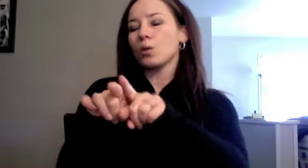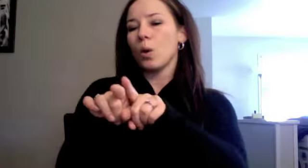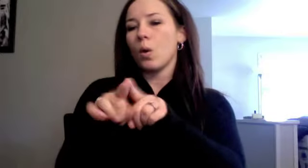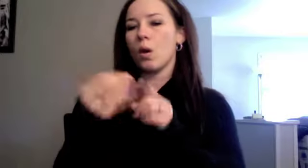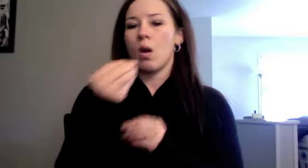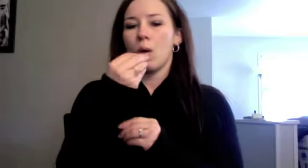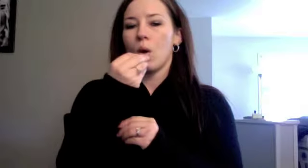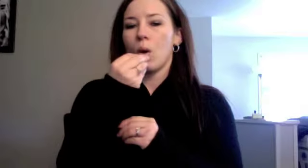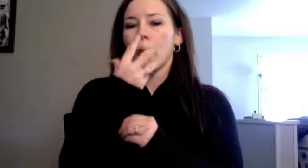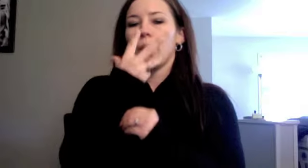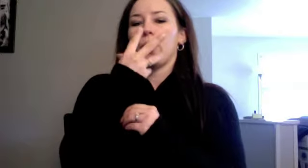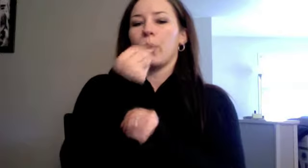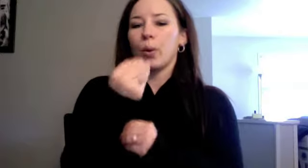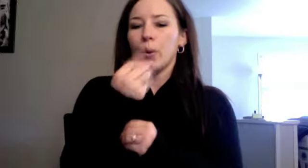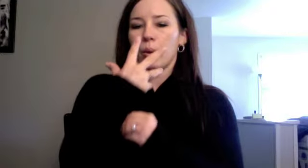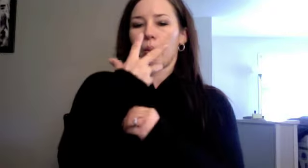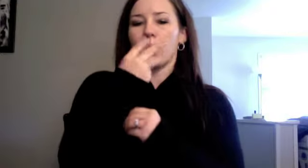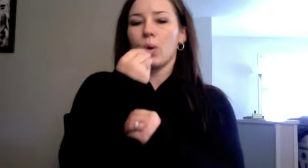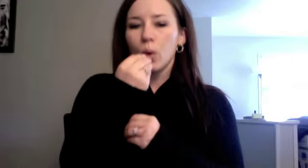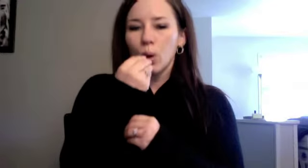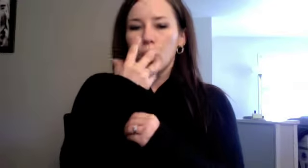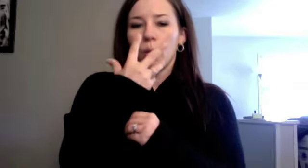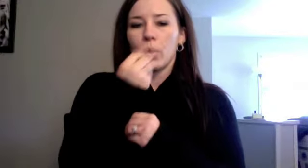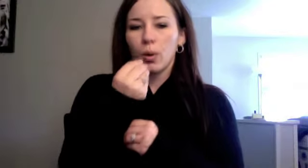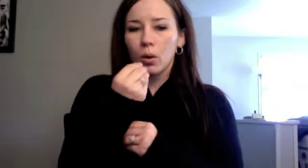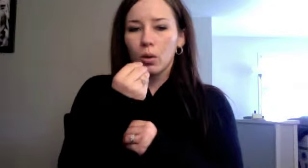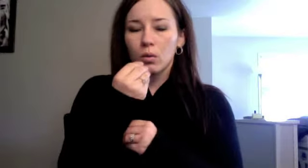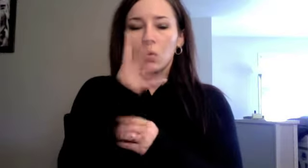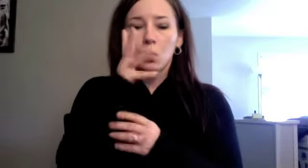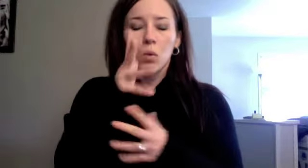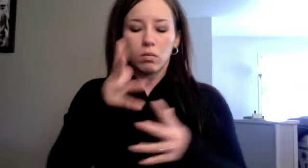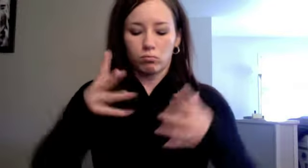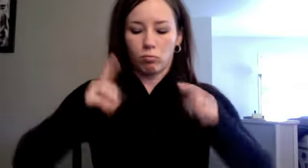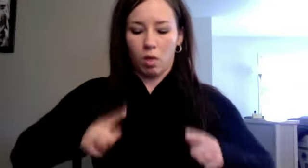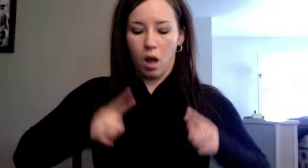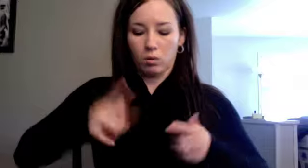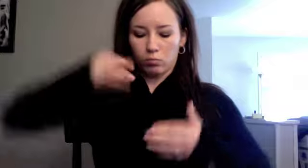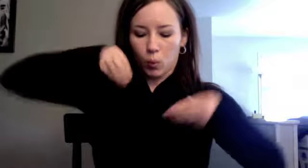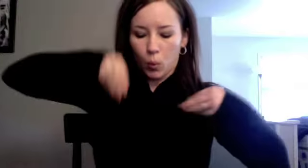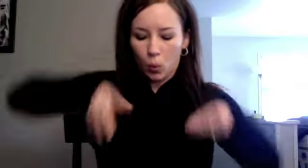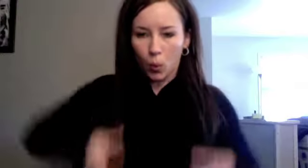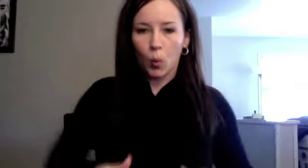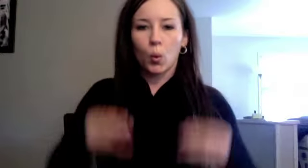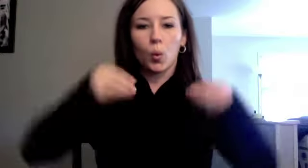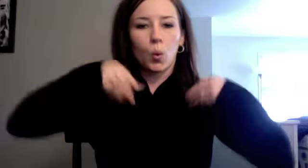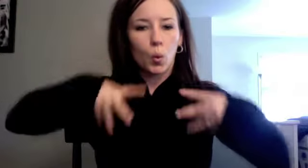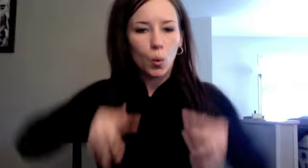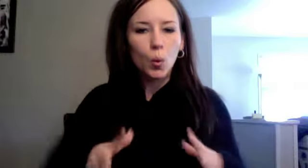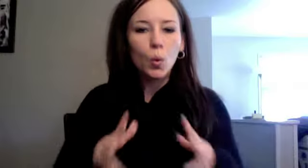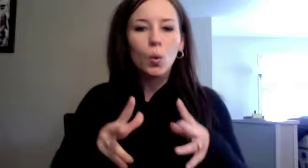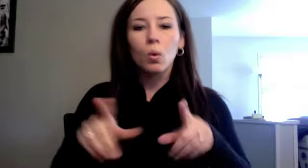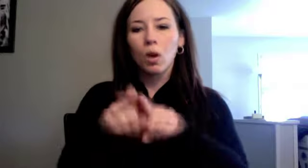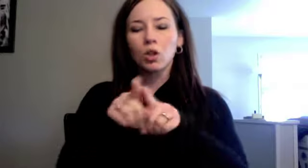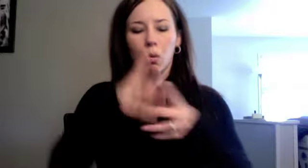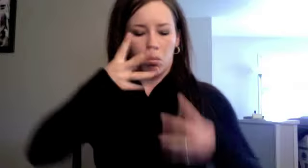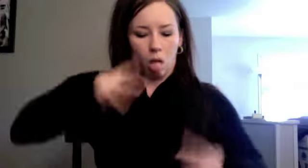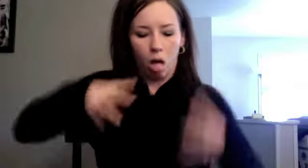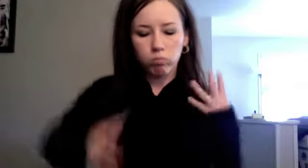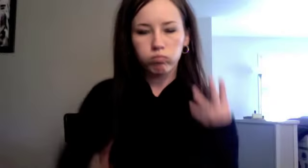to the lungs and to the circulating blood. Obviously, squashing the heart is the only way a rescuer can keep the